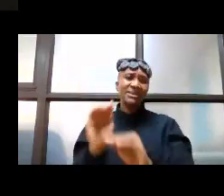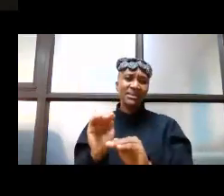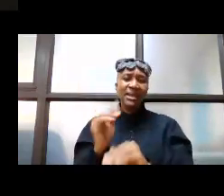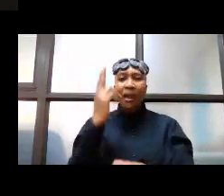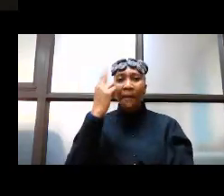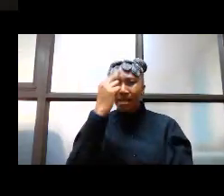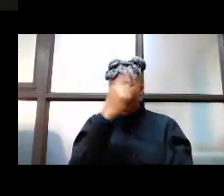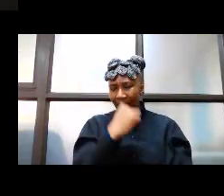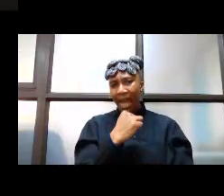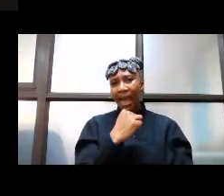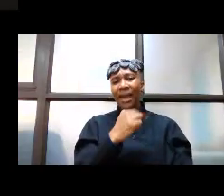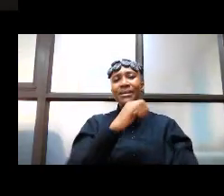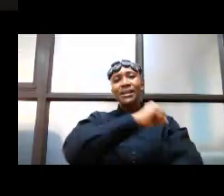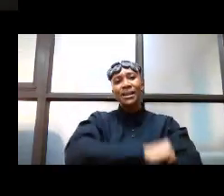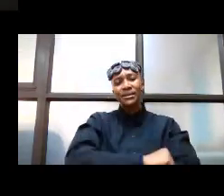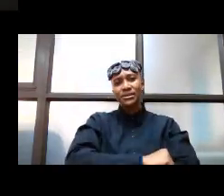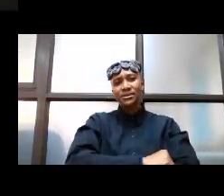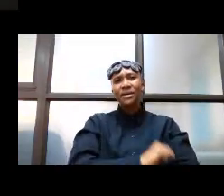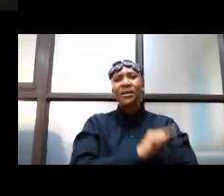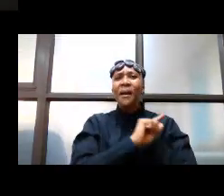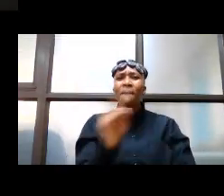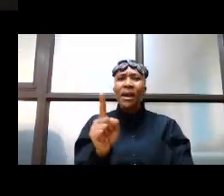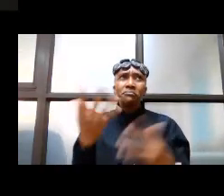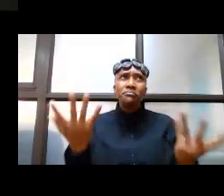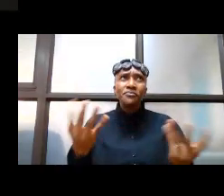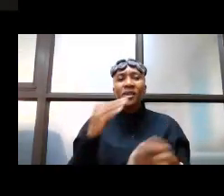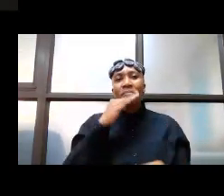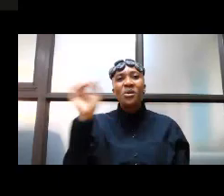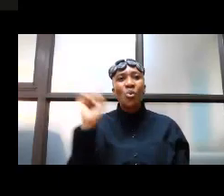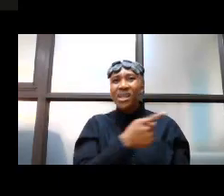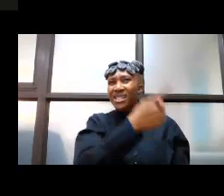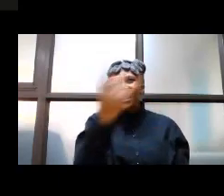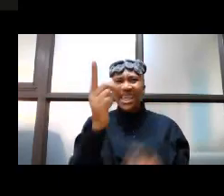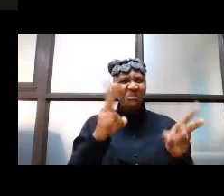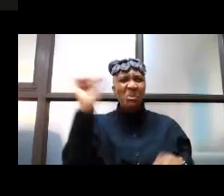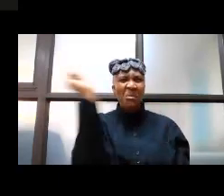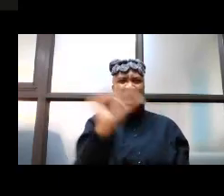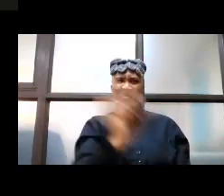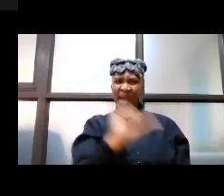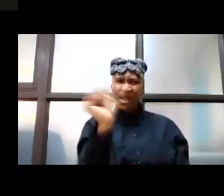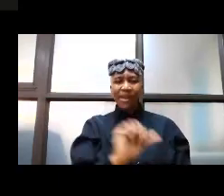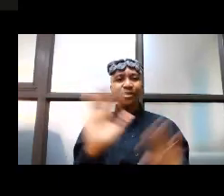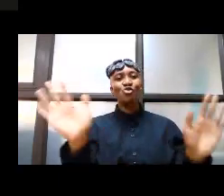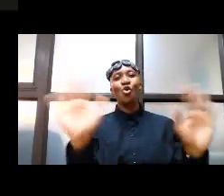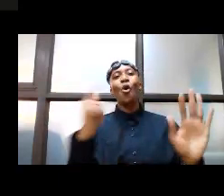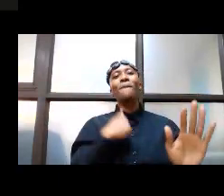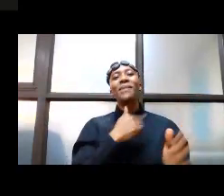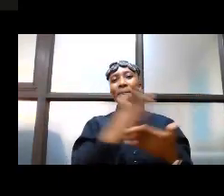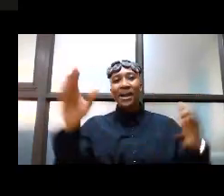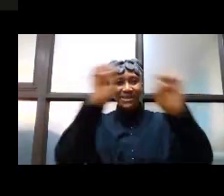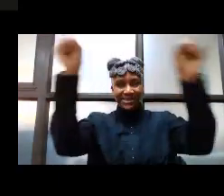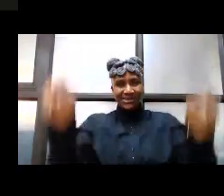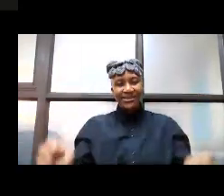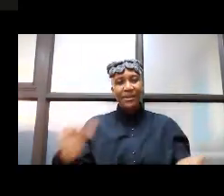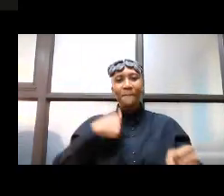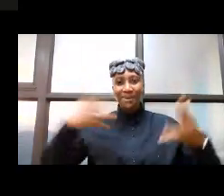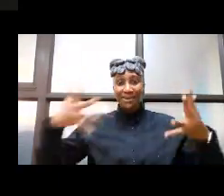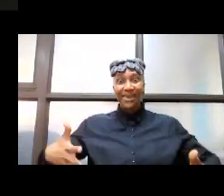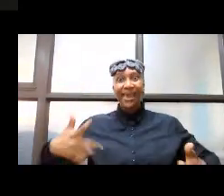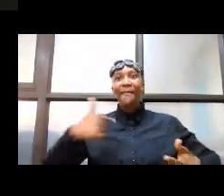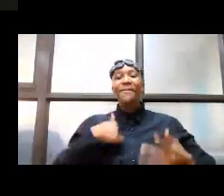impaired learners. But not to say that these people are horrible. I mean, I'm part of the system and look at where I am now. I am currently doing